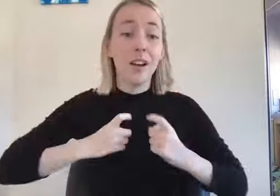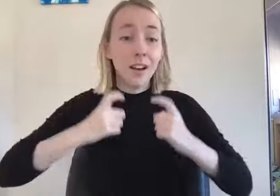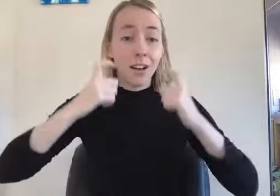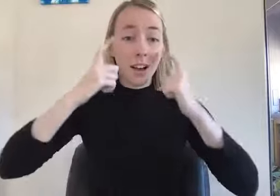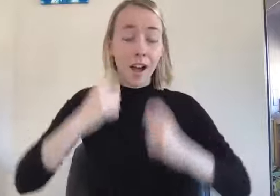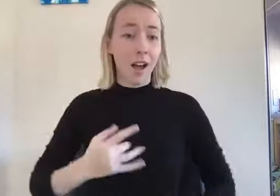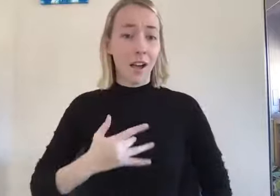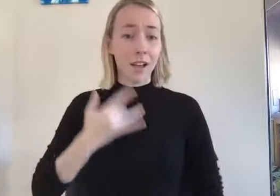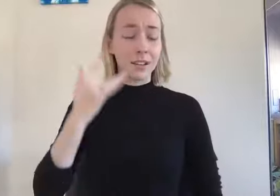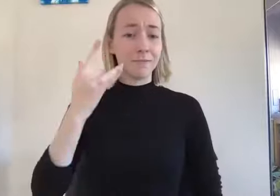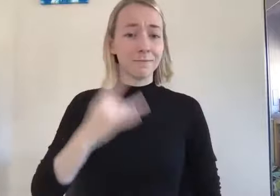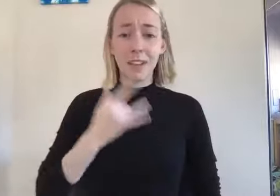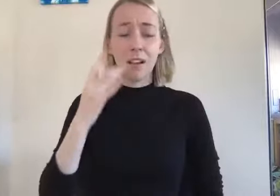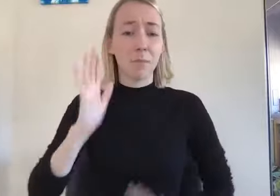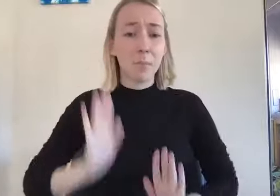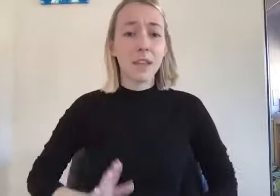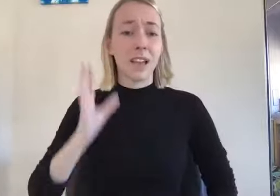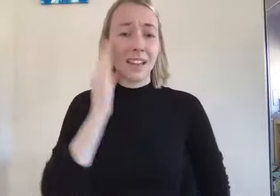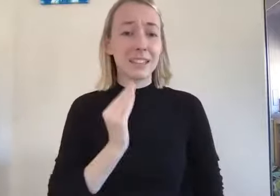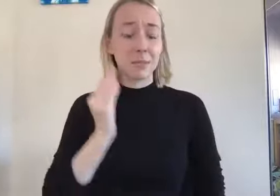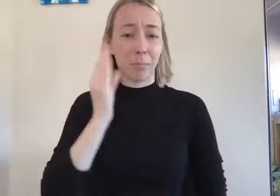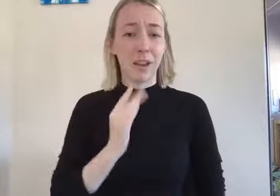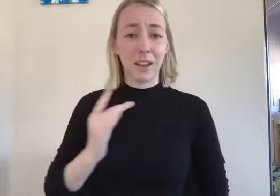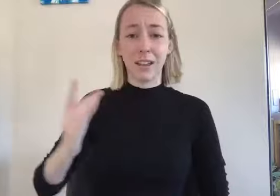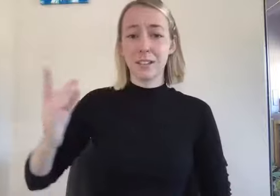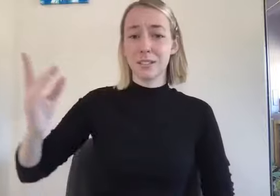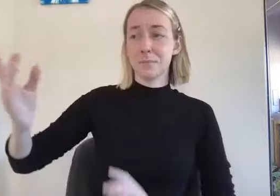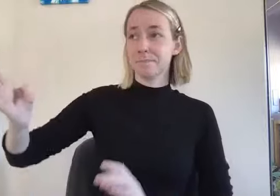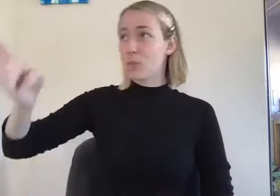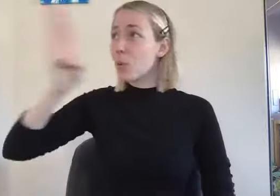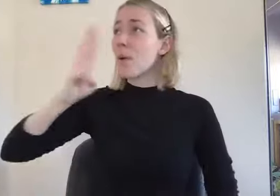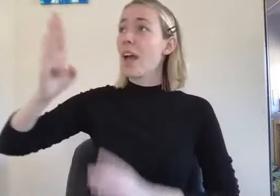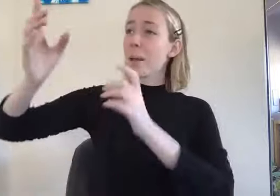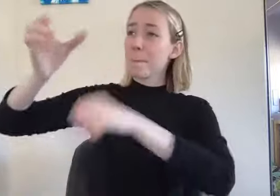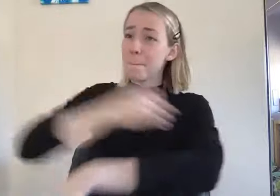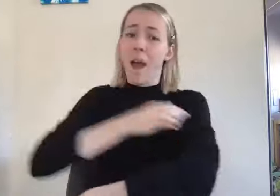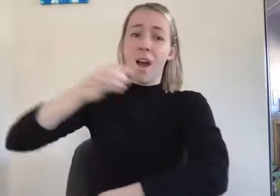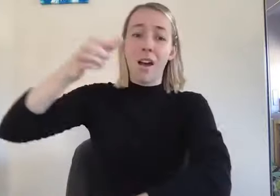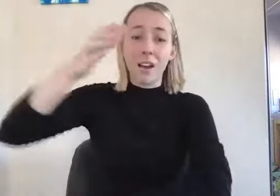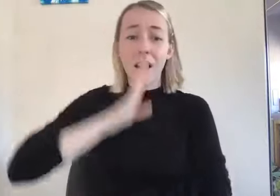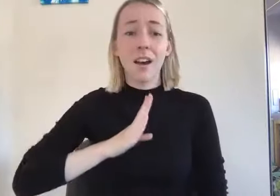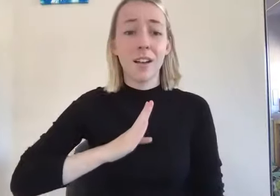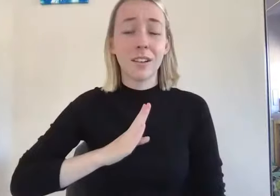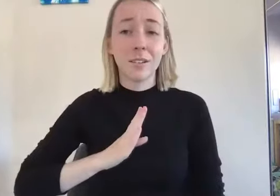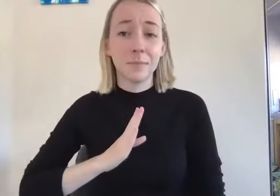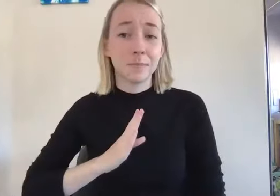down my face because I had experienced the direct power of God, the direct power